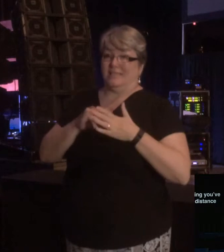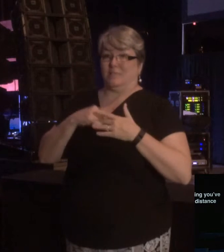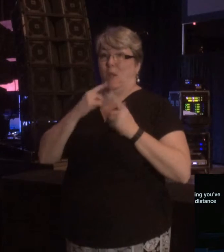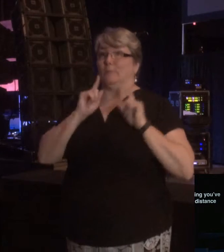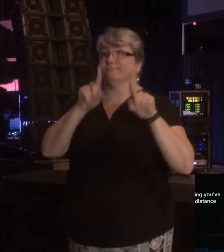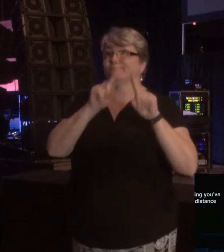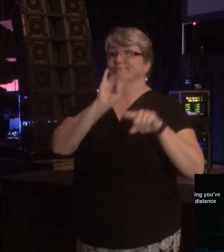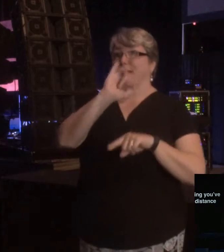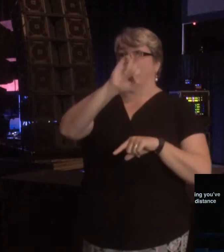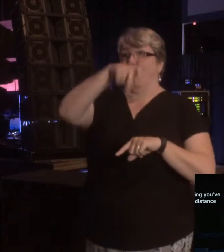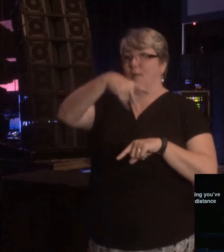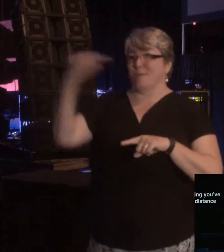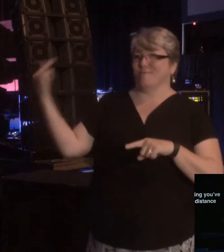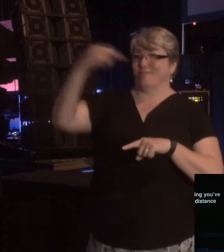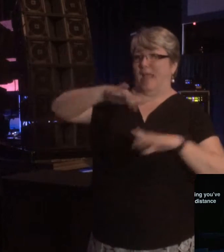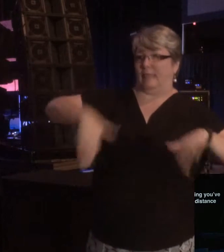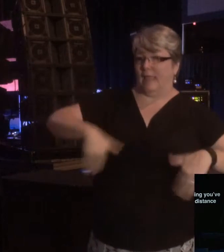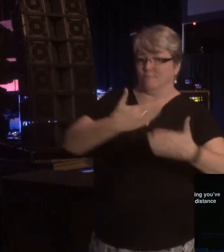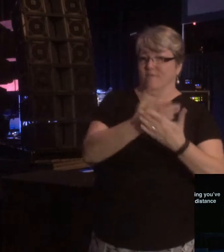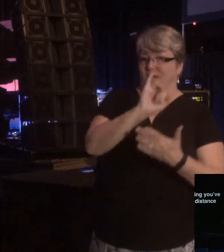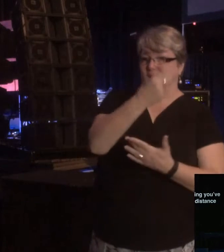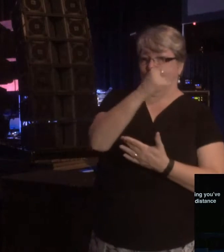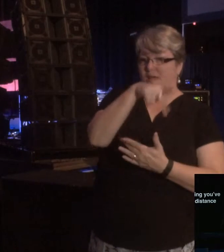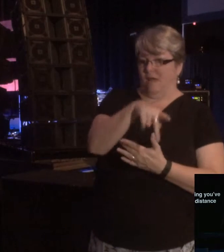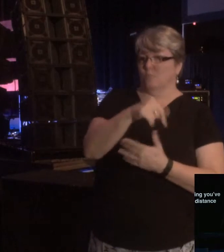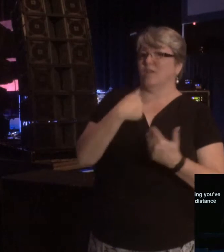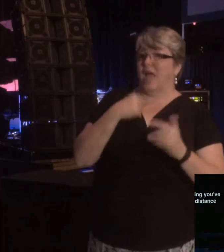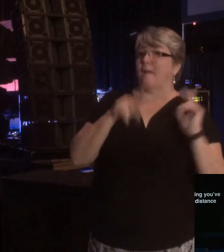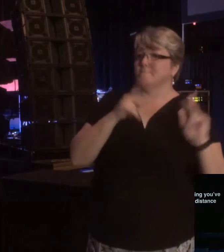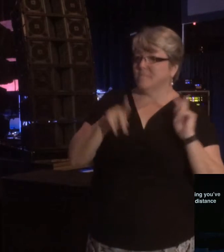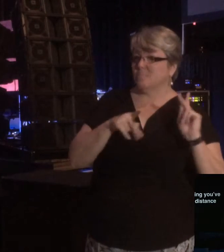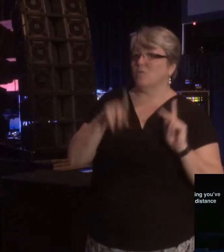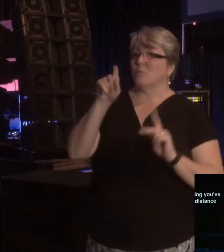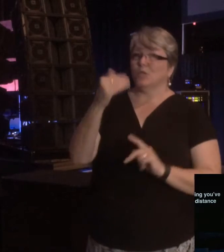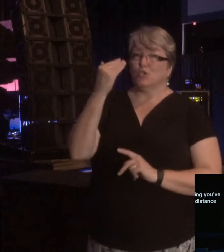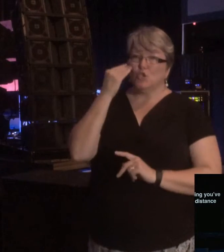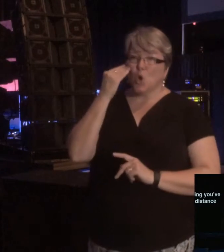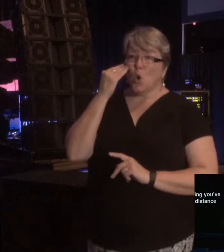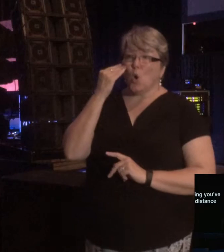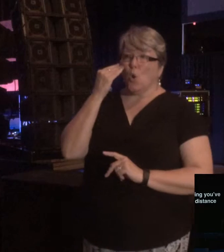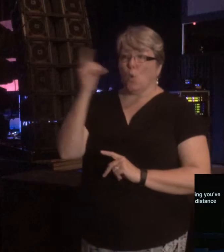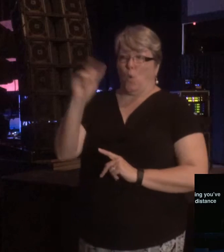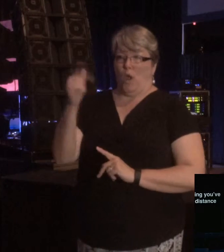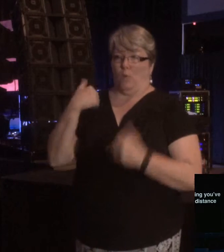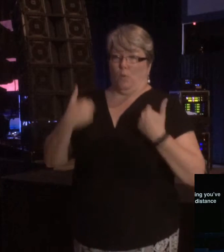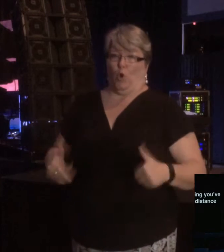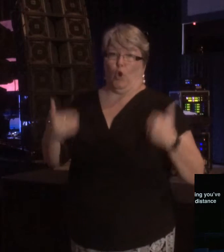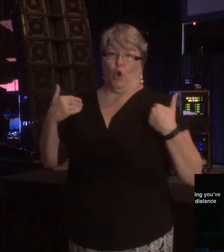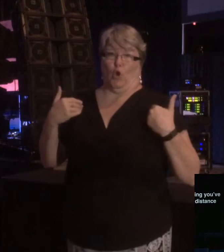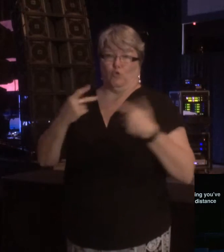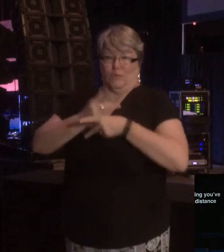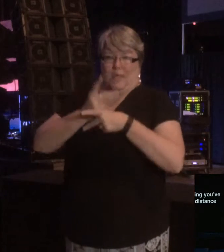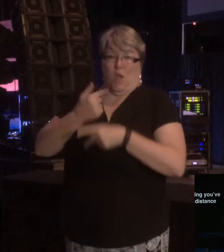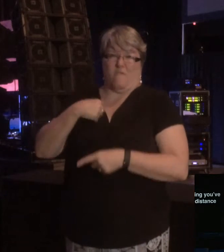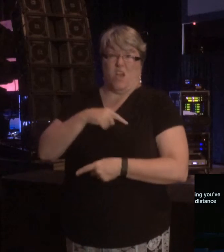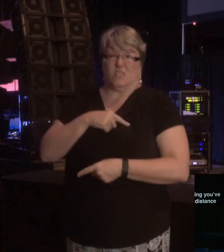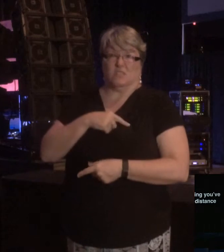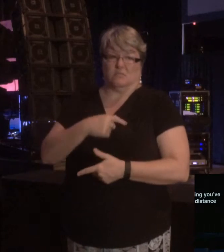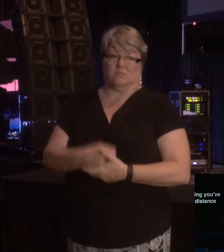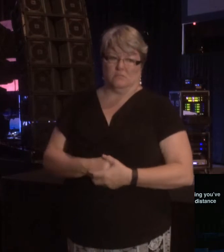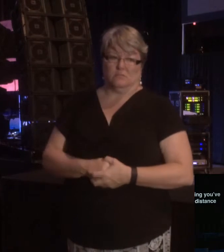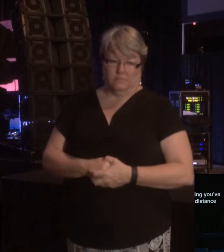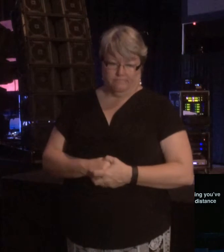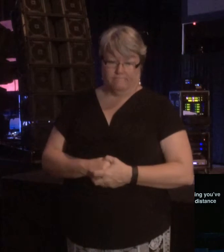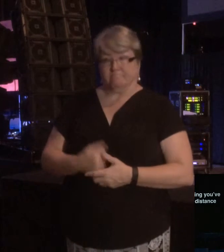best stuff on being single and longing to be married out there. She's got Let Me Be a Woman is a great